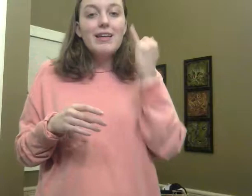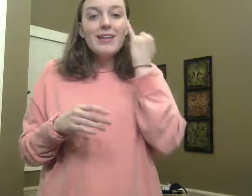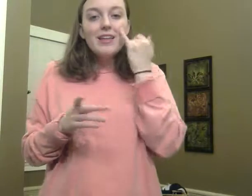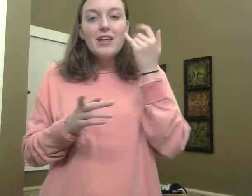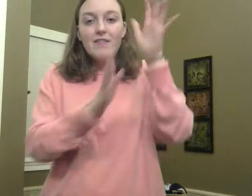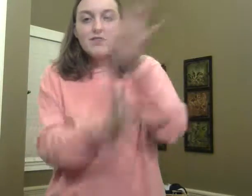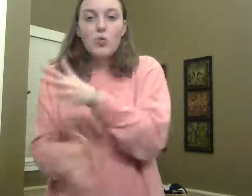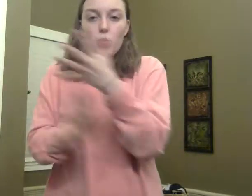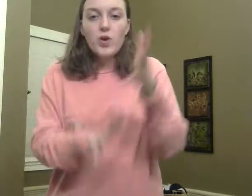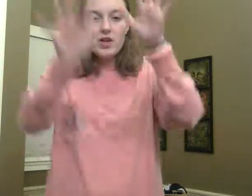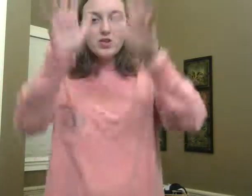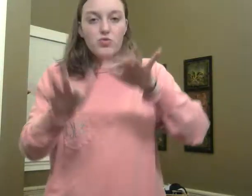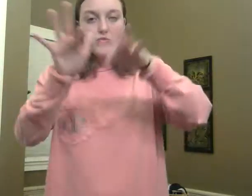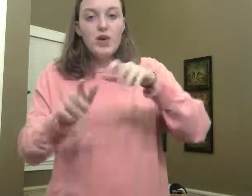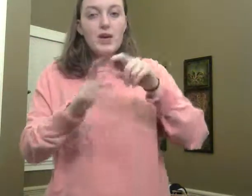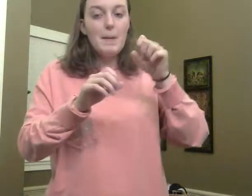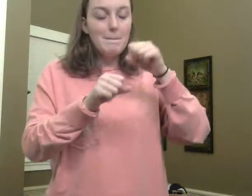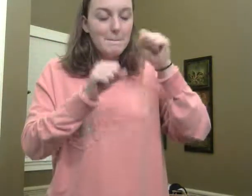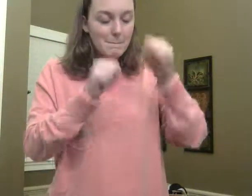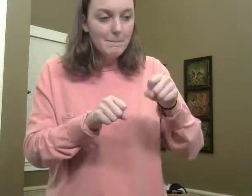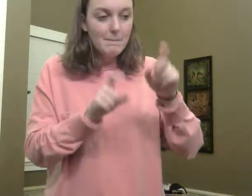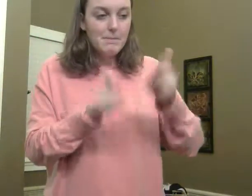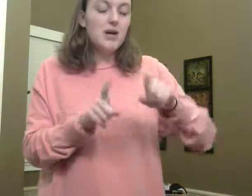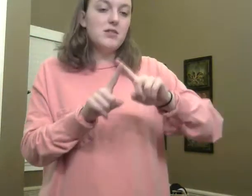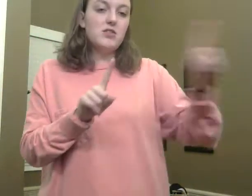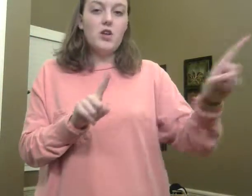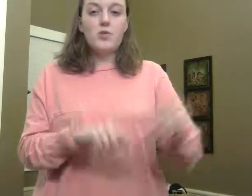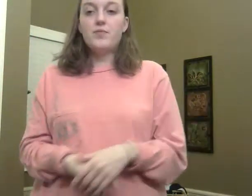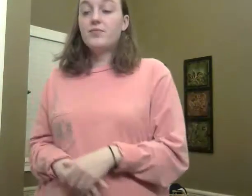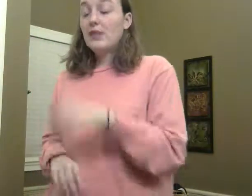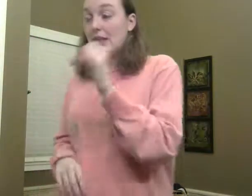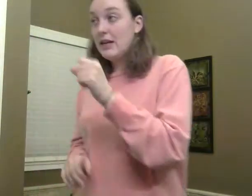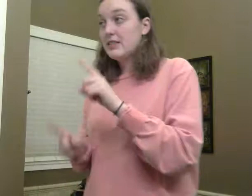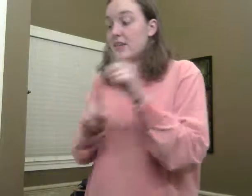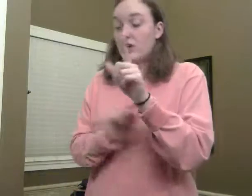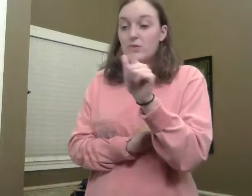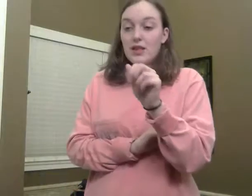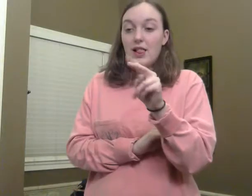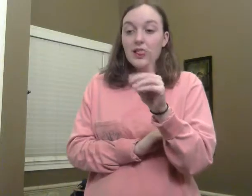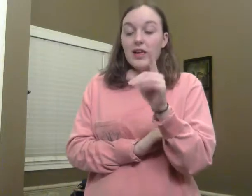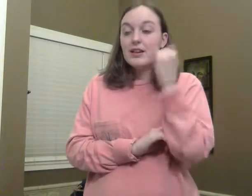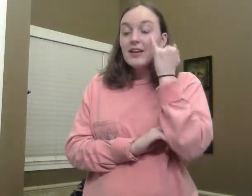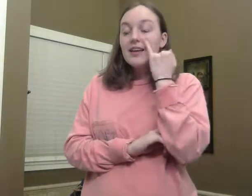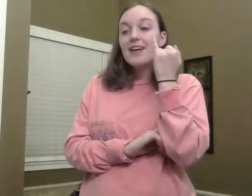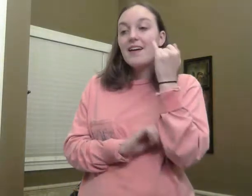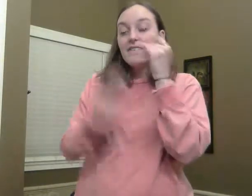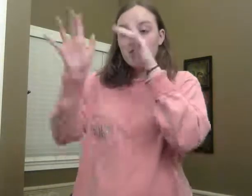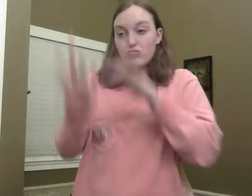land? Yes. When it's raining or it's blowing really hard winds. Okay, when they're forced that way. Even though